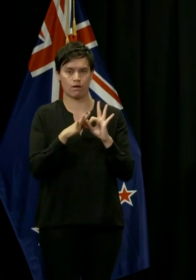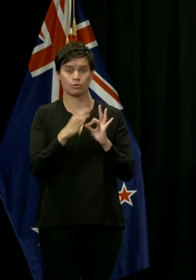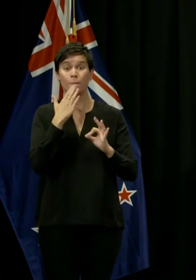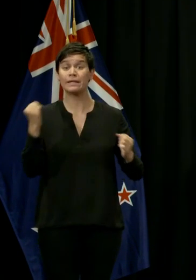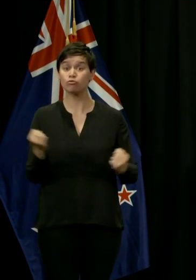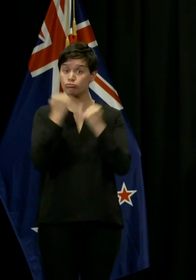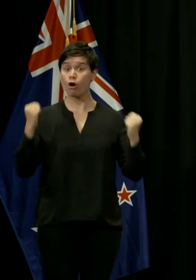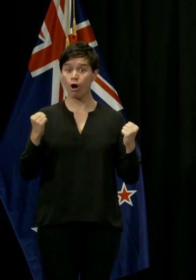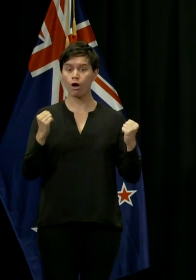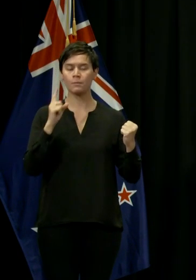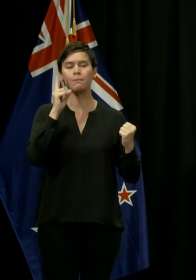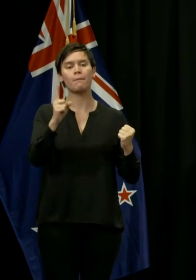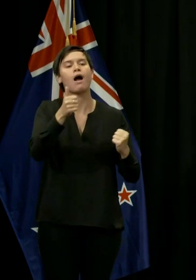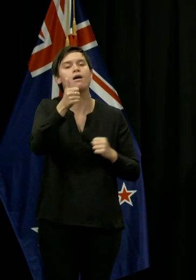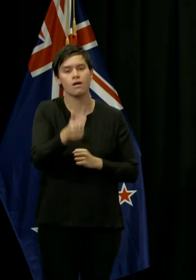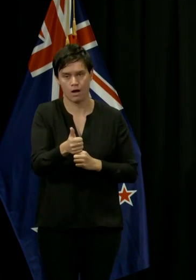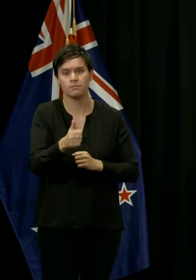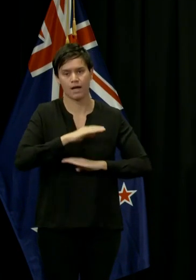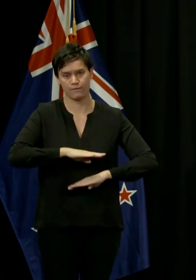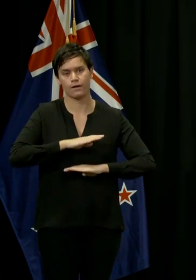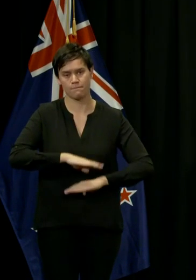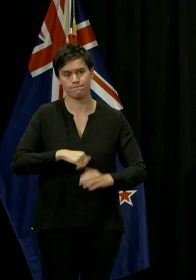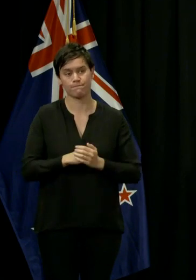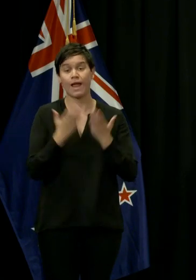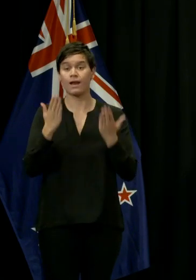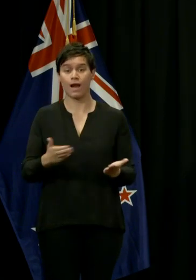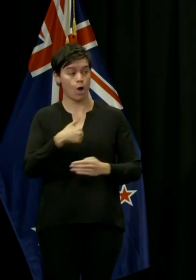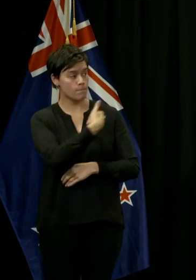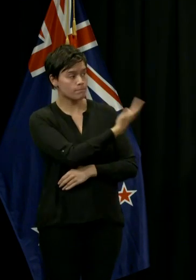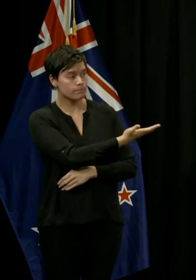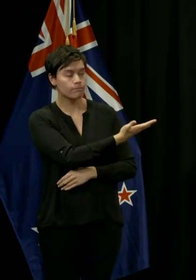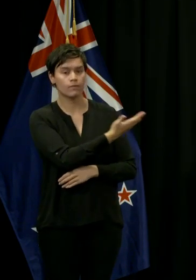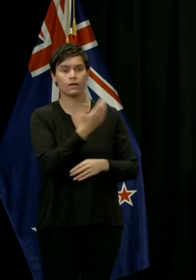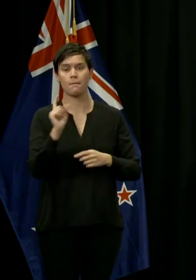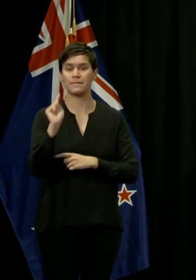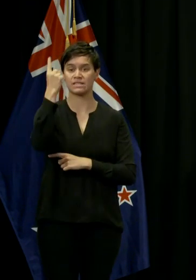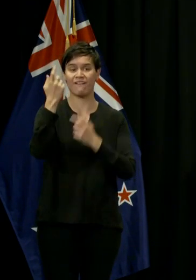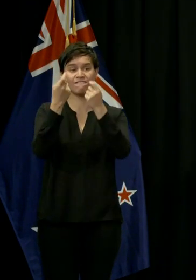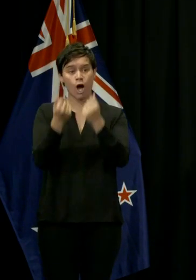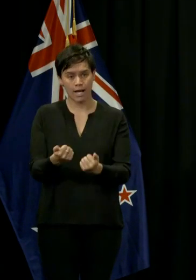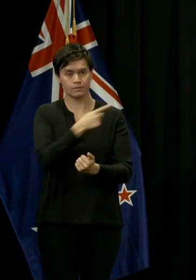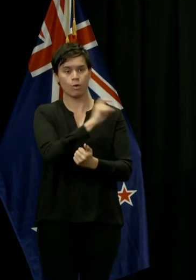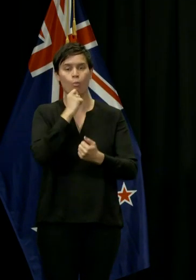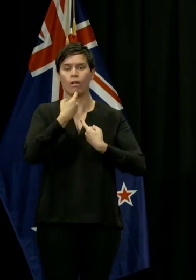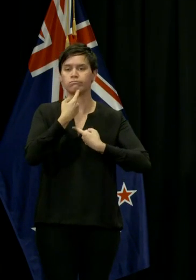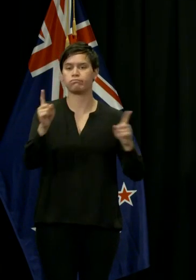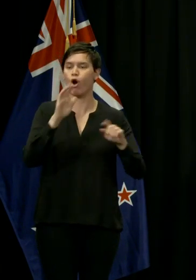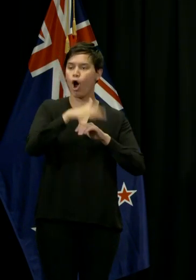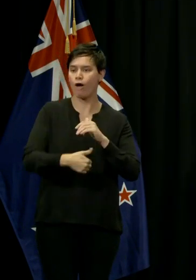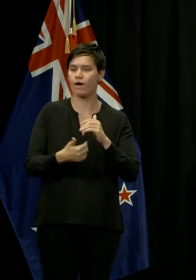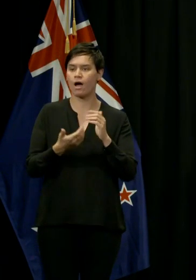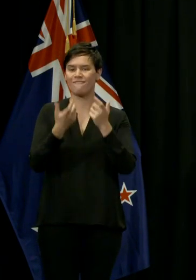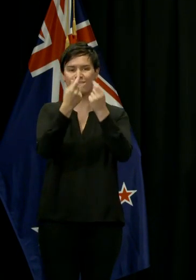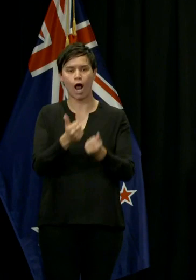kind. I'm now going to hand over to the Minister of Finance to set out the additional support measures agreed by Cabinet